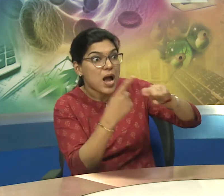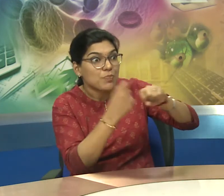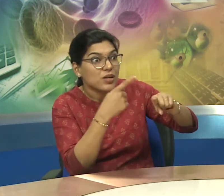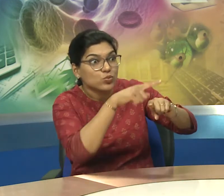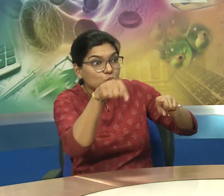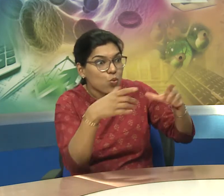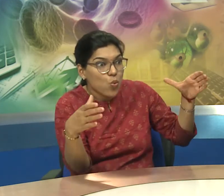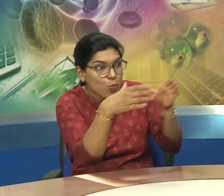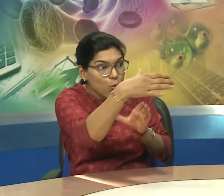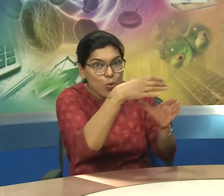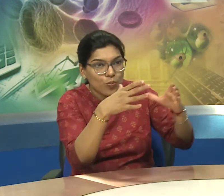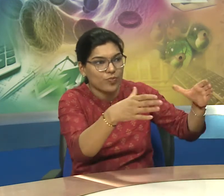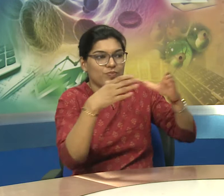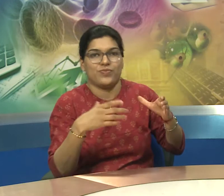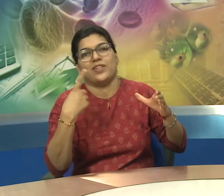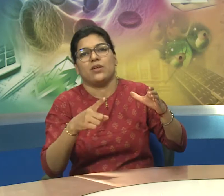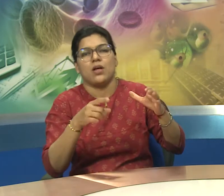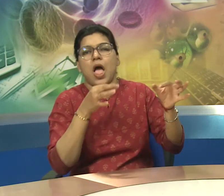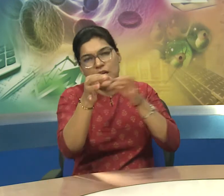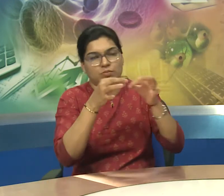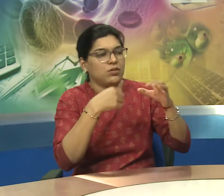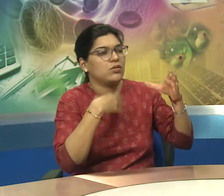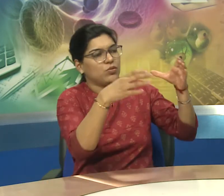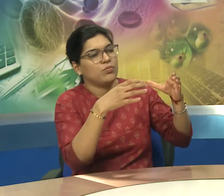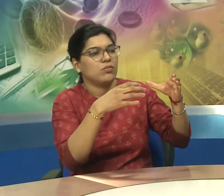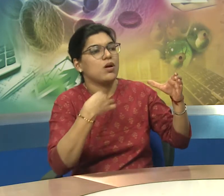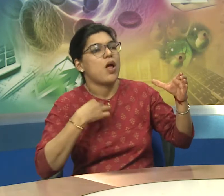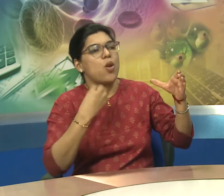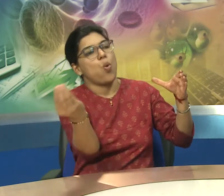wholesaler who deals in paper